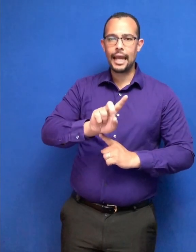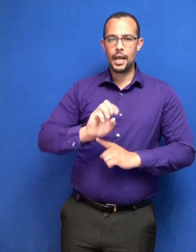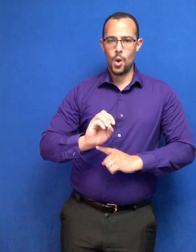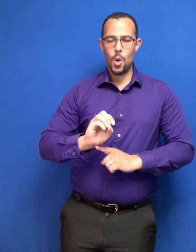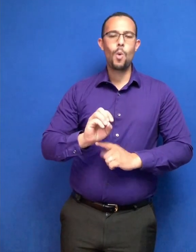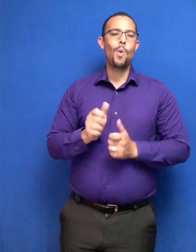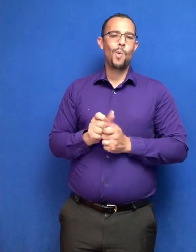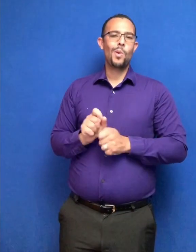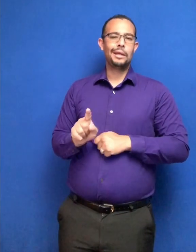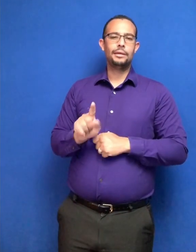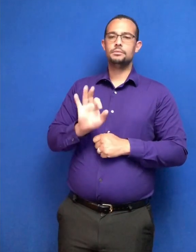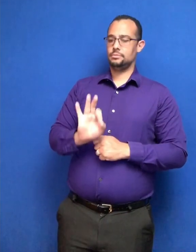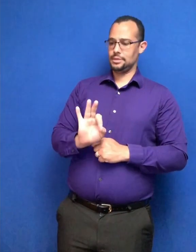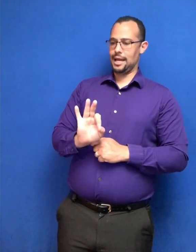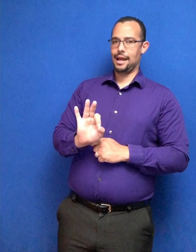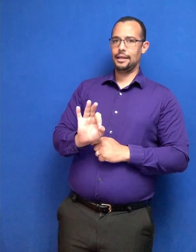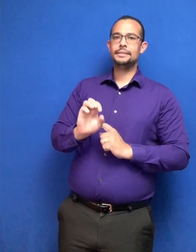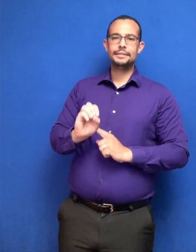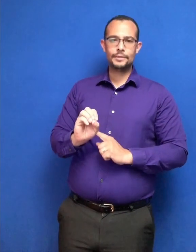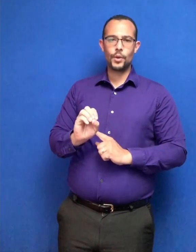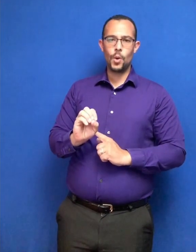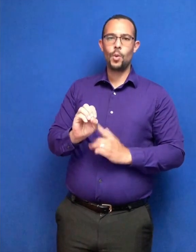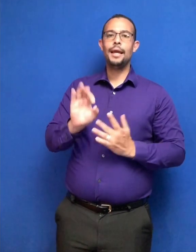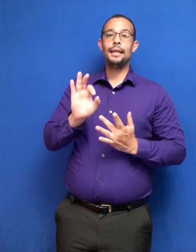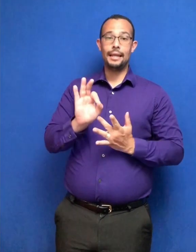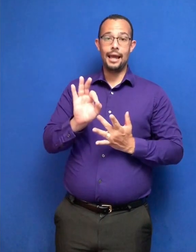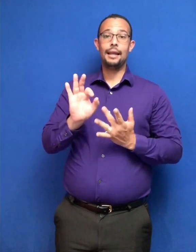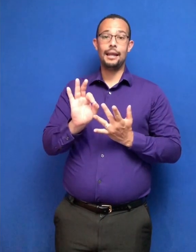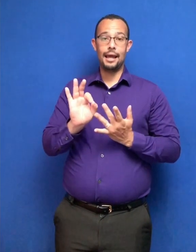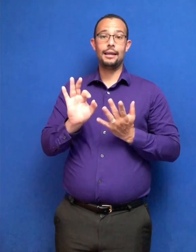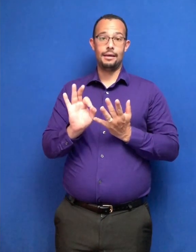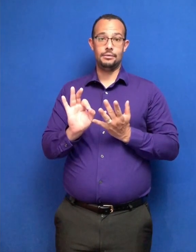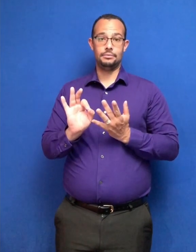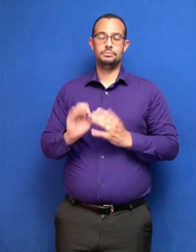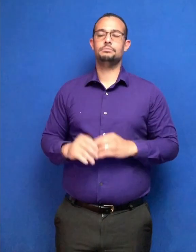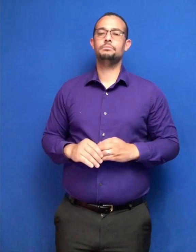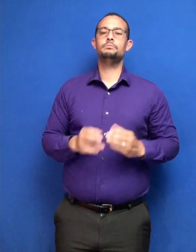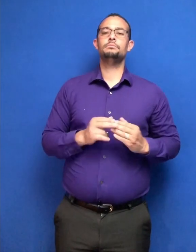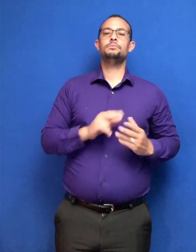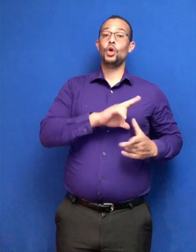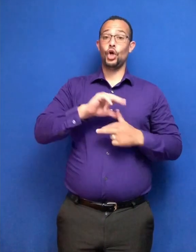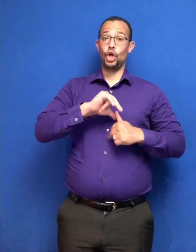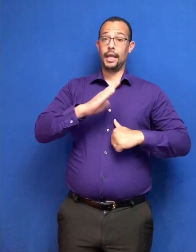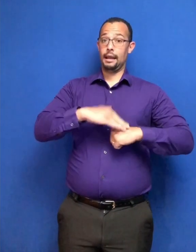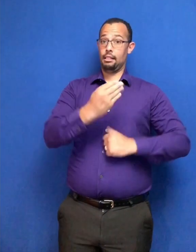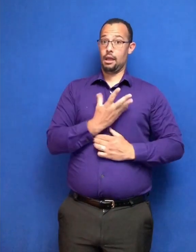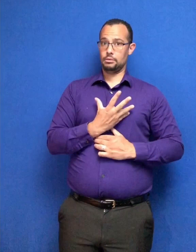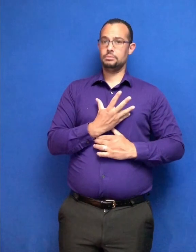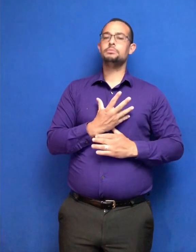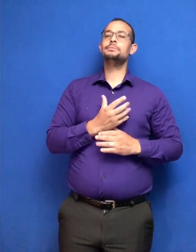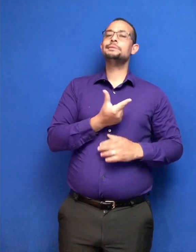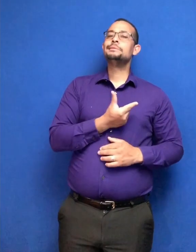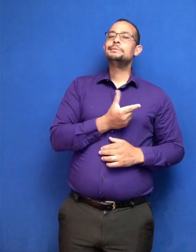90 and the phone number is 90999. For hurricanes, text Get